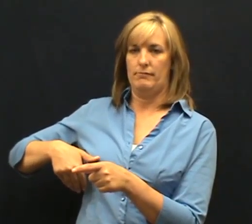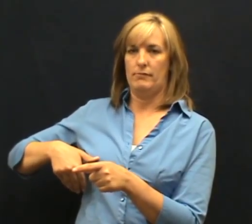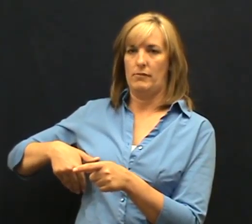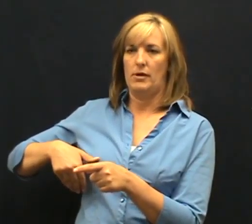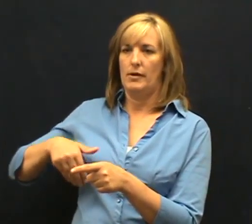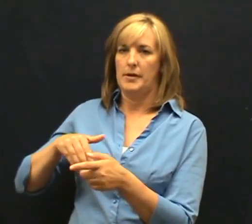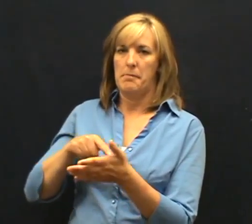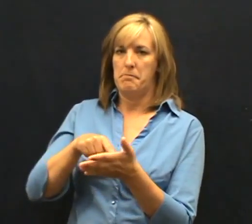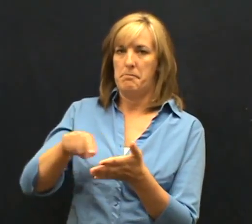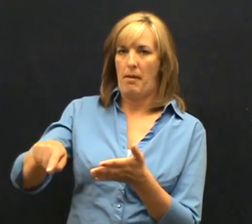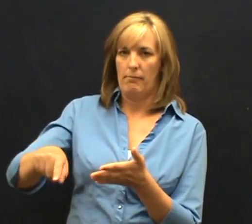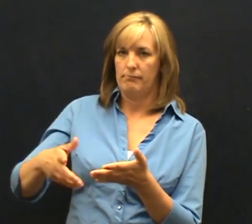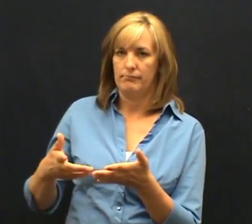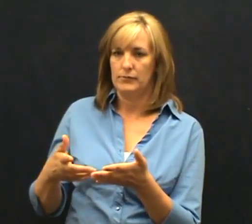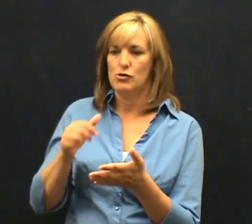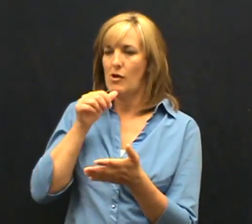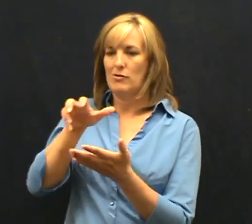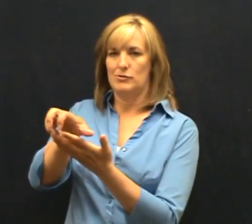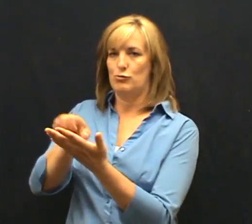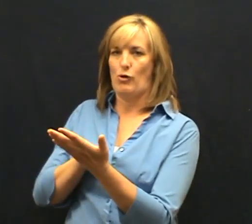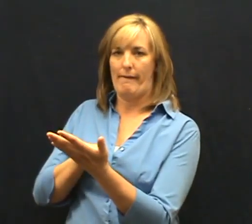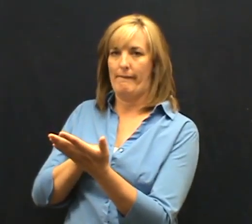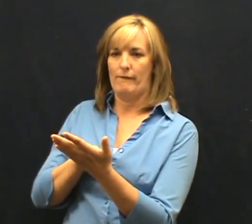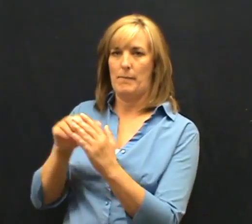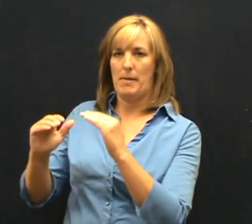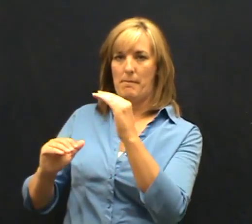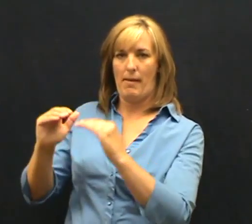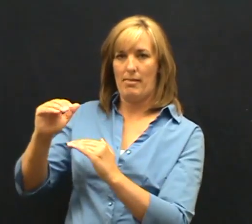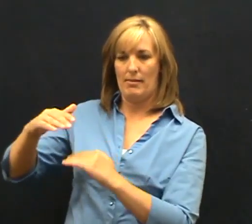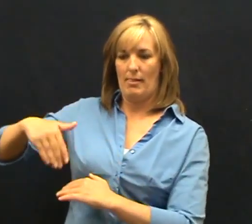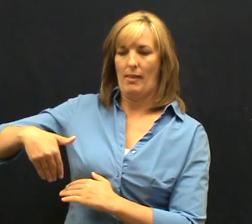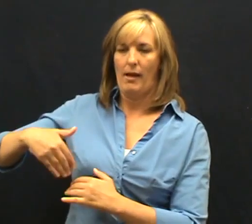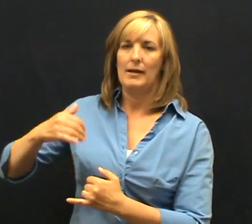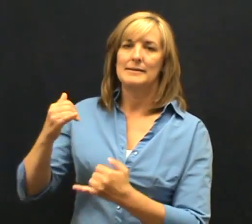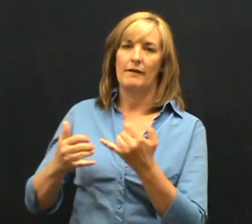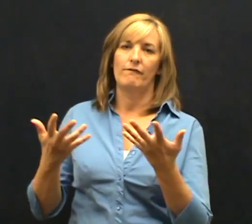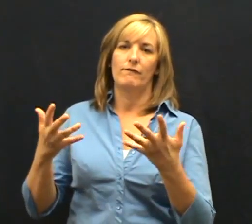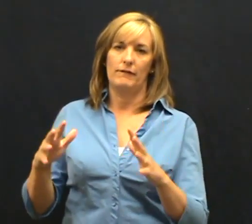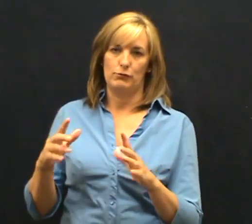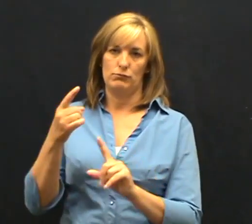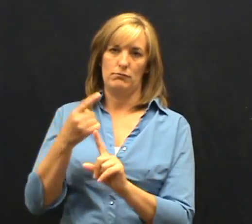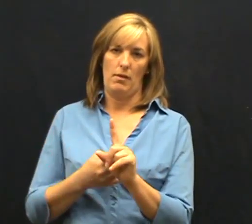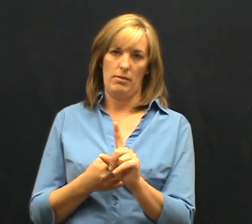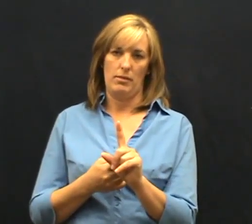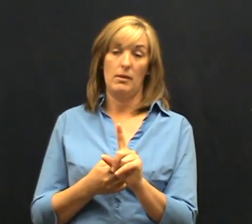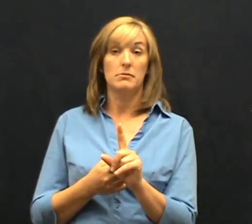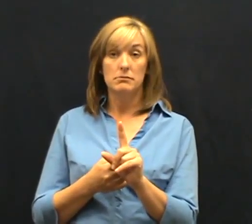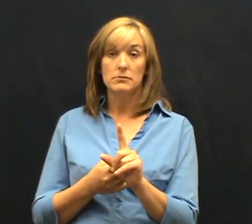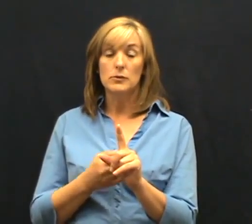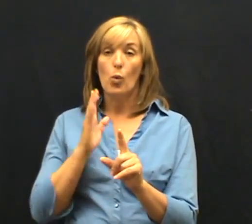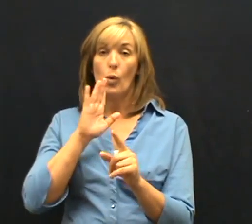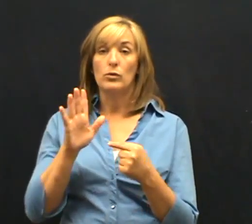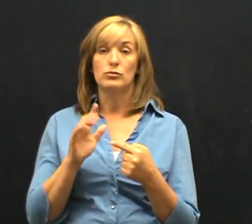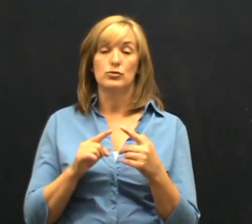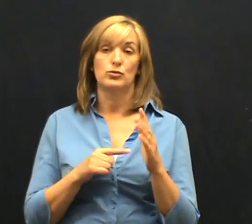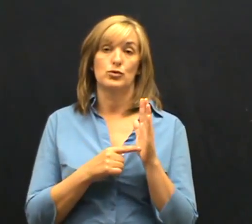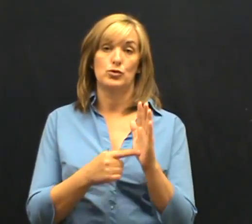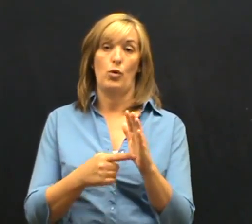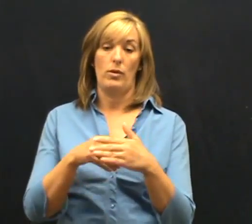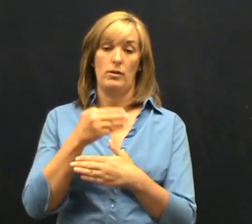been subtracted from the bank balance until after the end of the month, so they would be in the next month. And so those are differences, timing